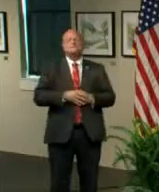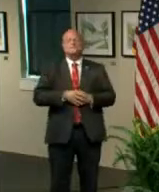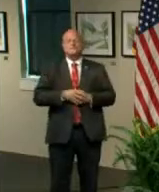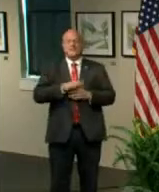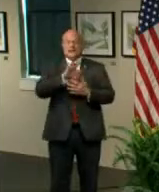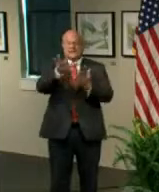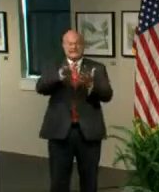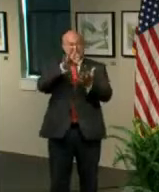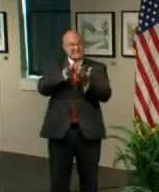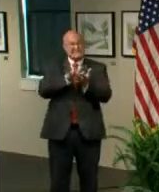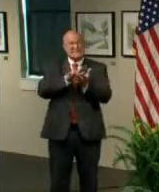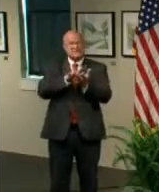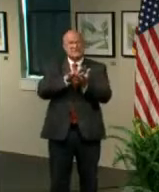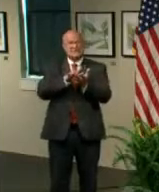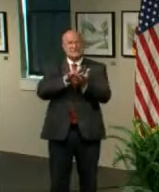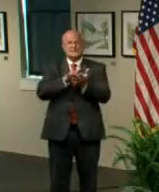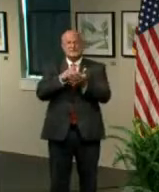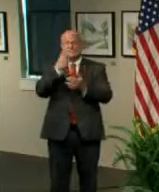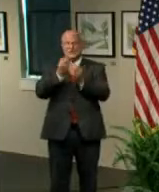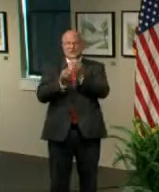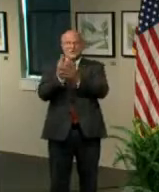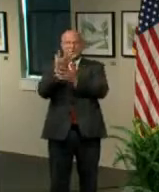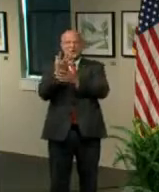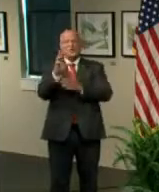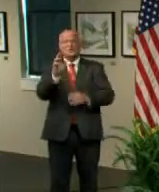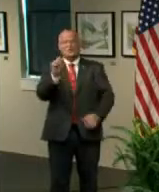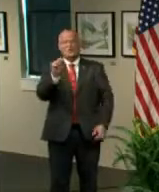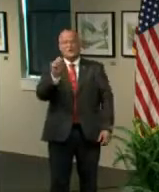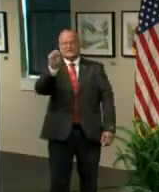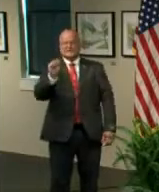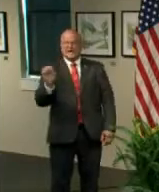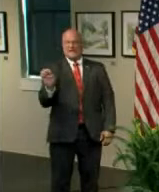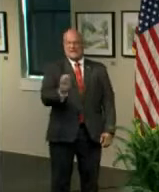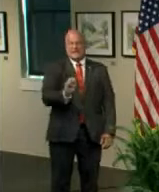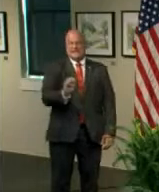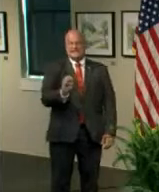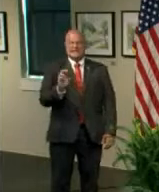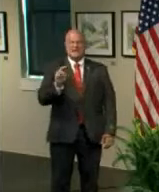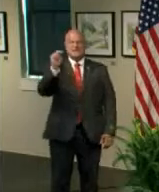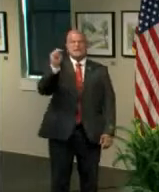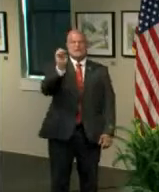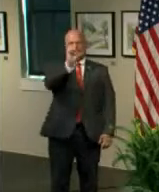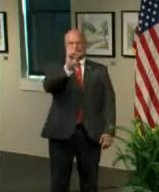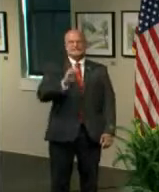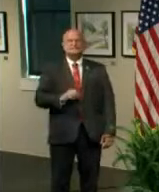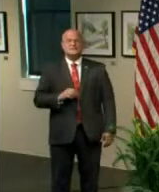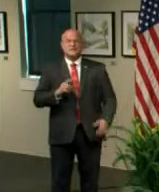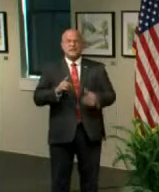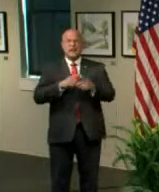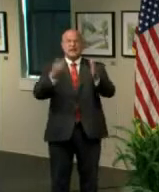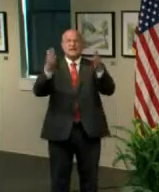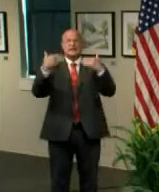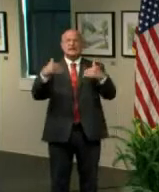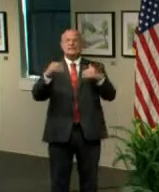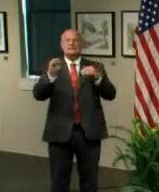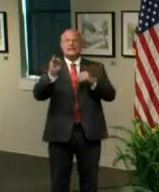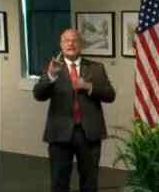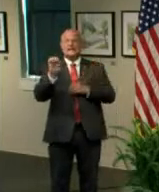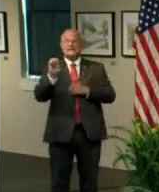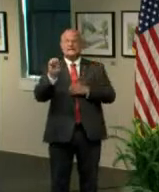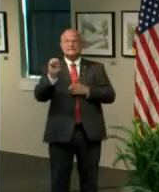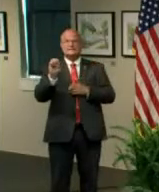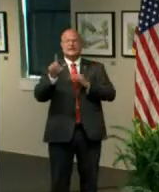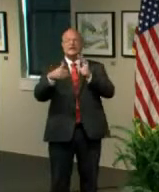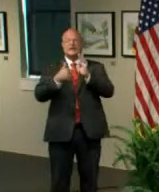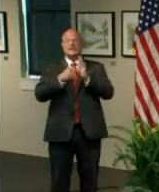Then Central, you see the growth rate, Southeast, and then Northeast. And then you go to the next slide,